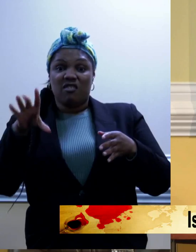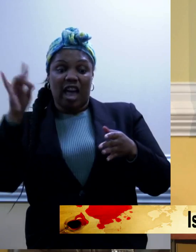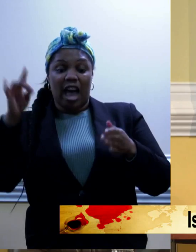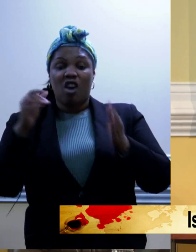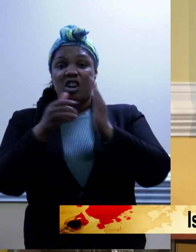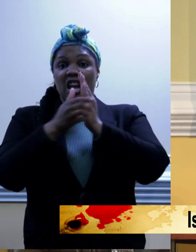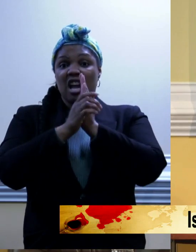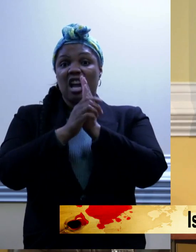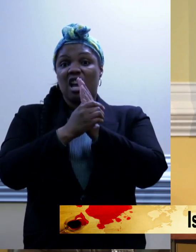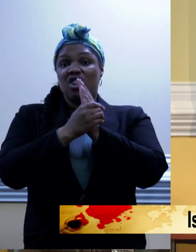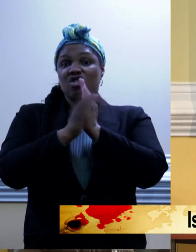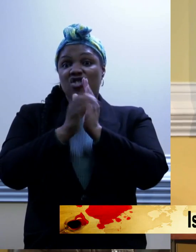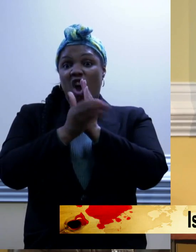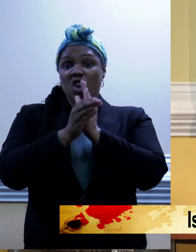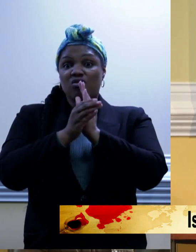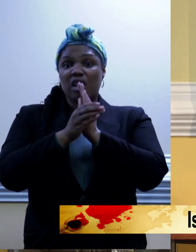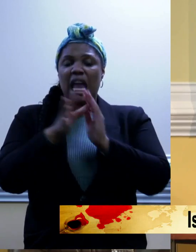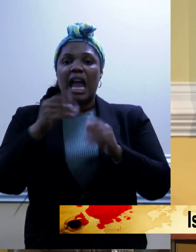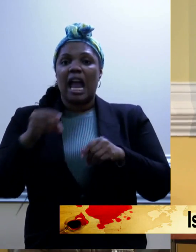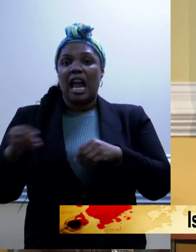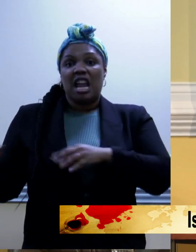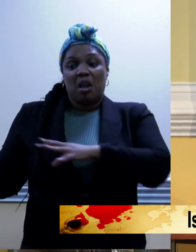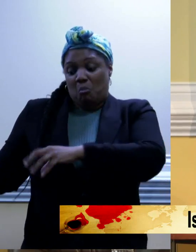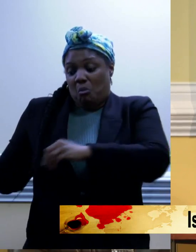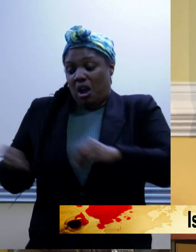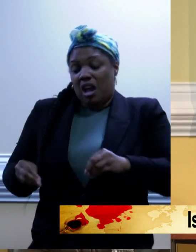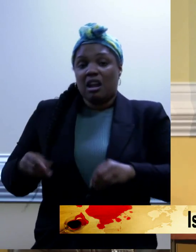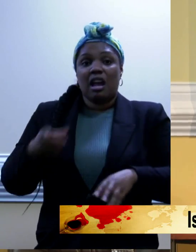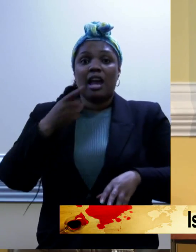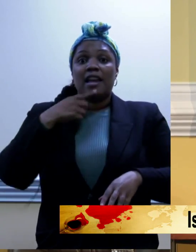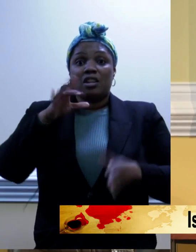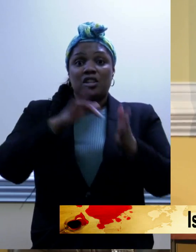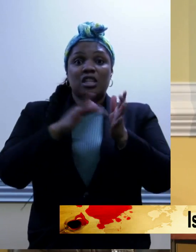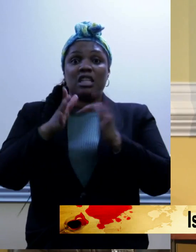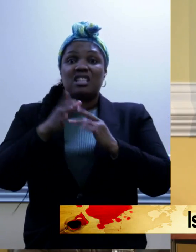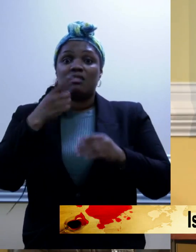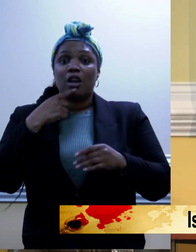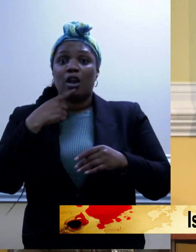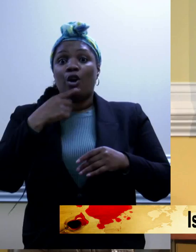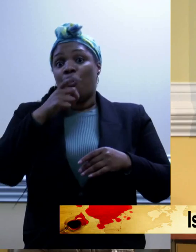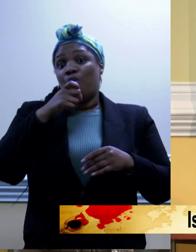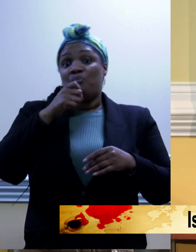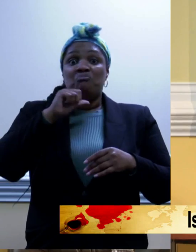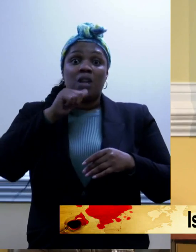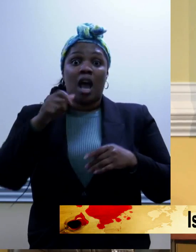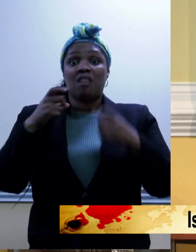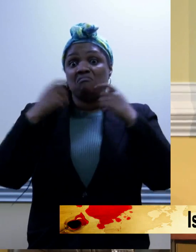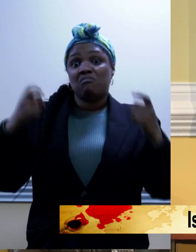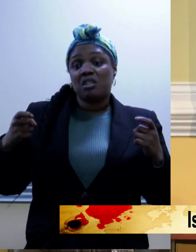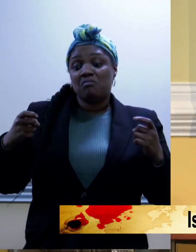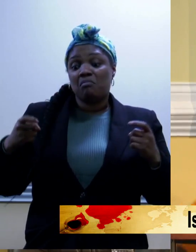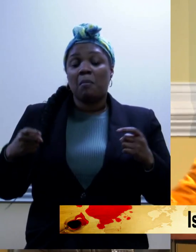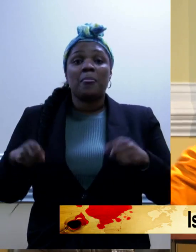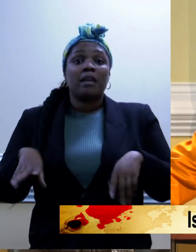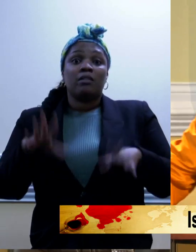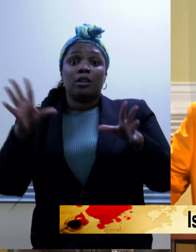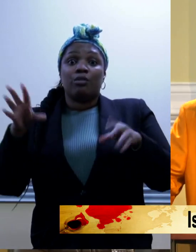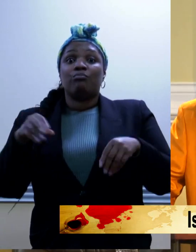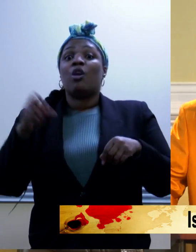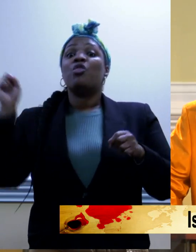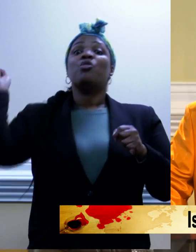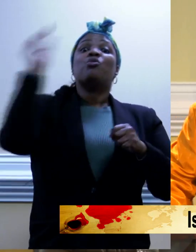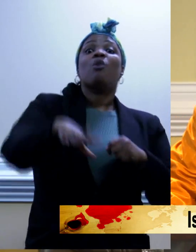adultery. So when he said that, everybody kind of like wondered off. Because everybody done committed some kind of